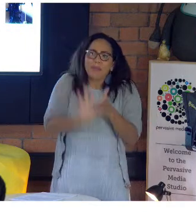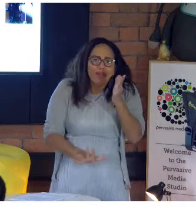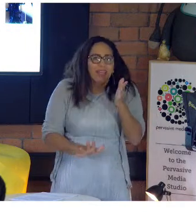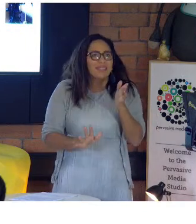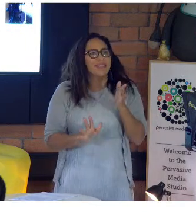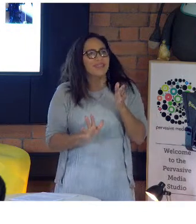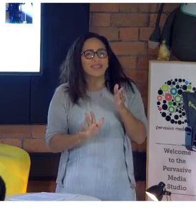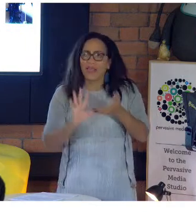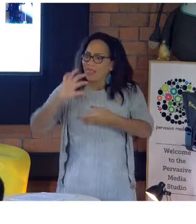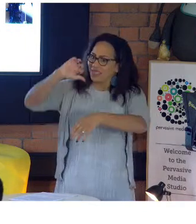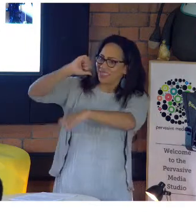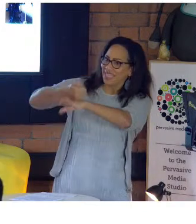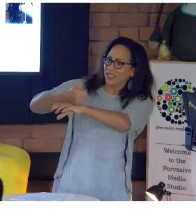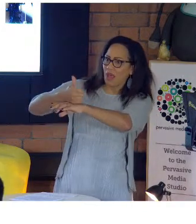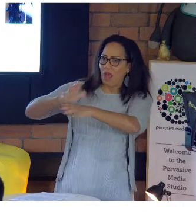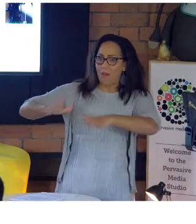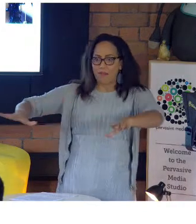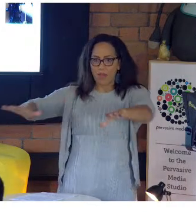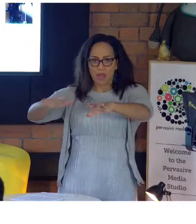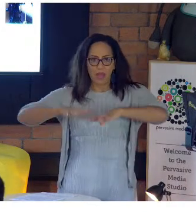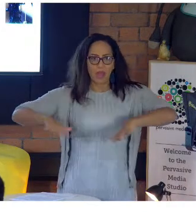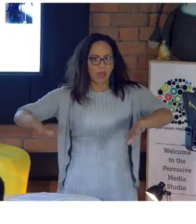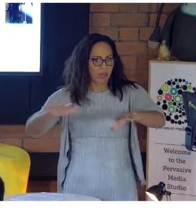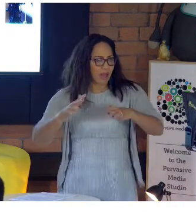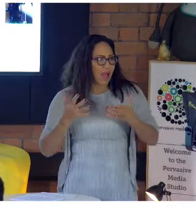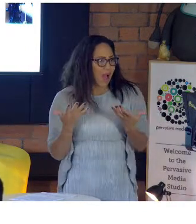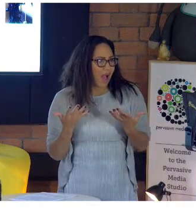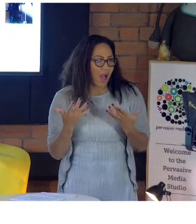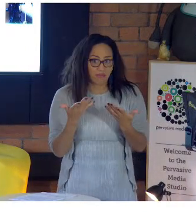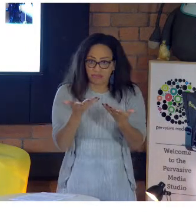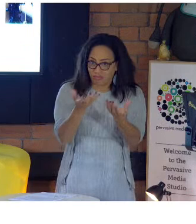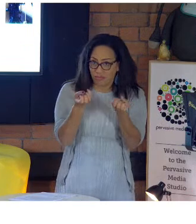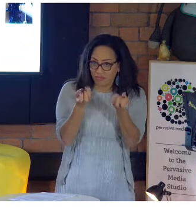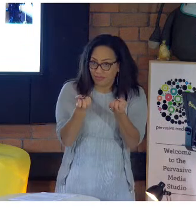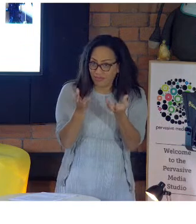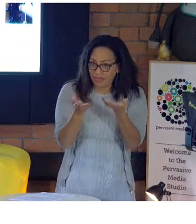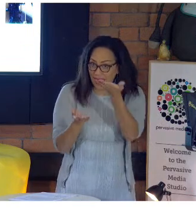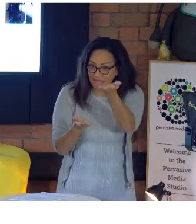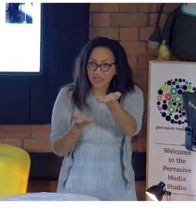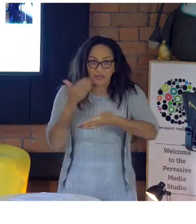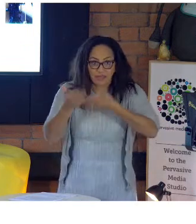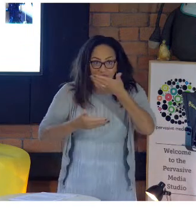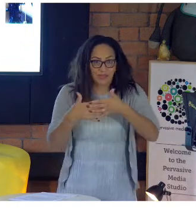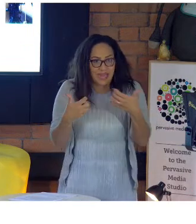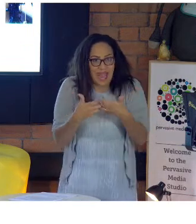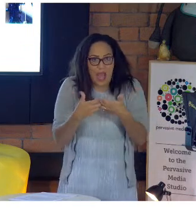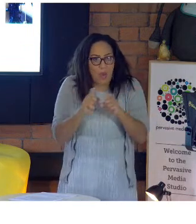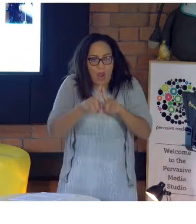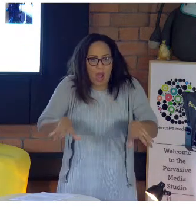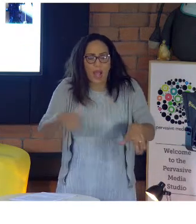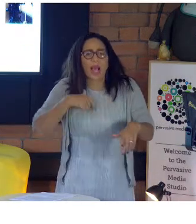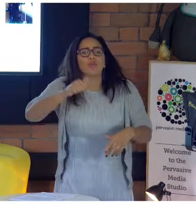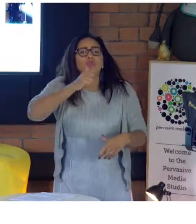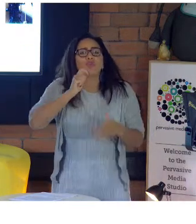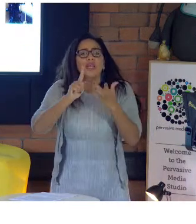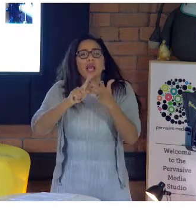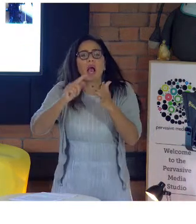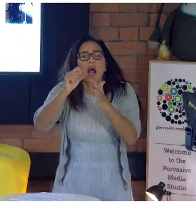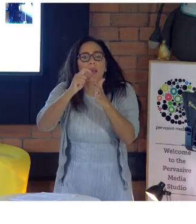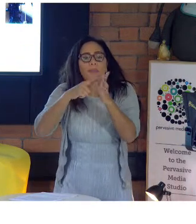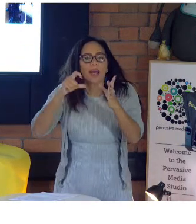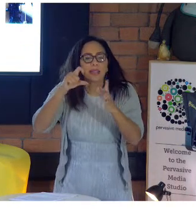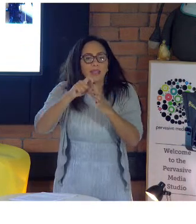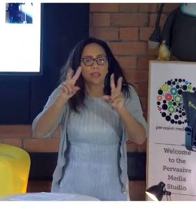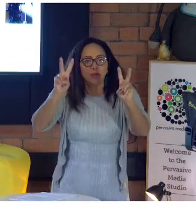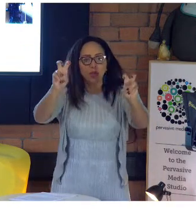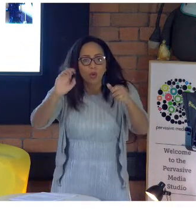of setup for those of you who are interested. I was drawing on an iPad using an application called